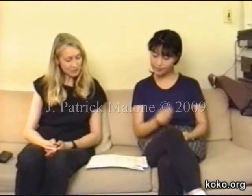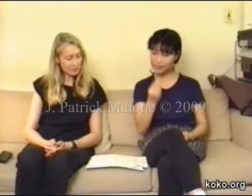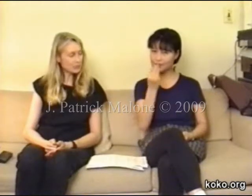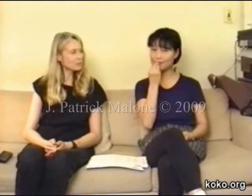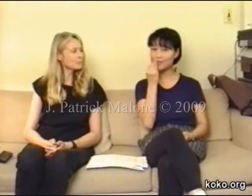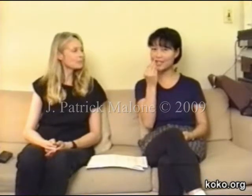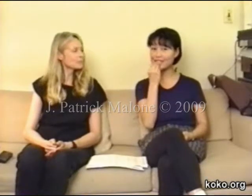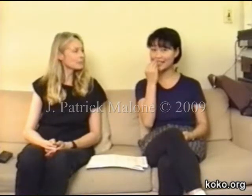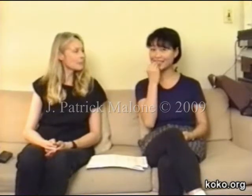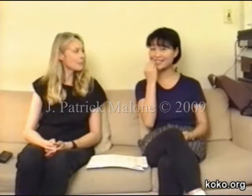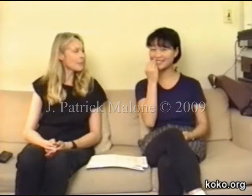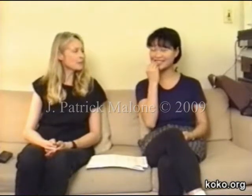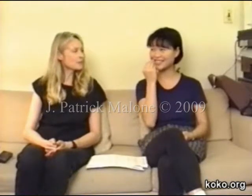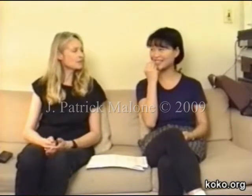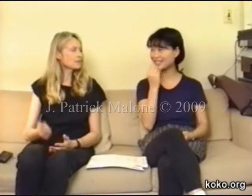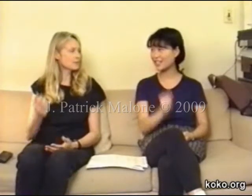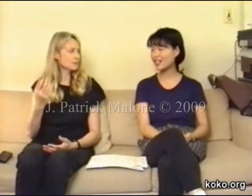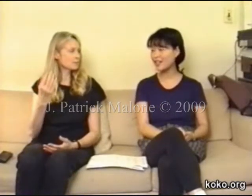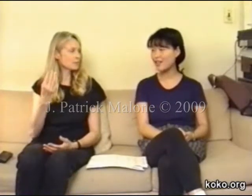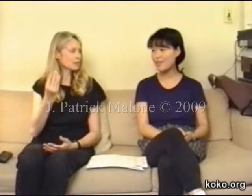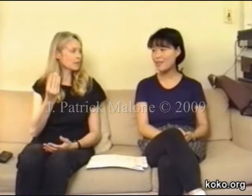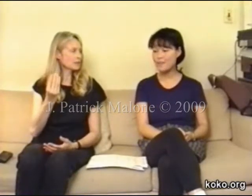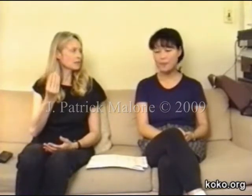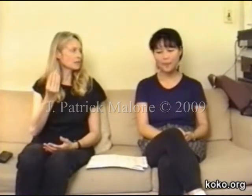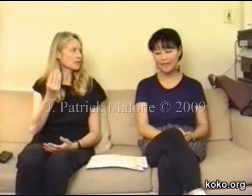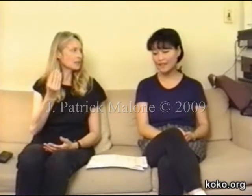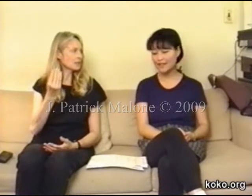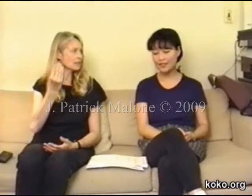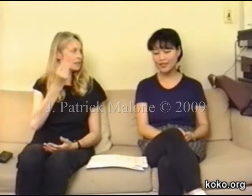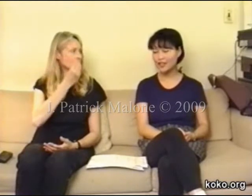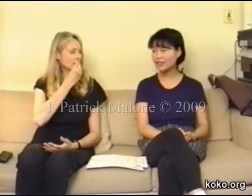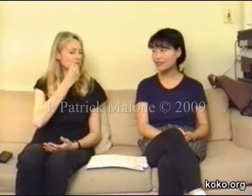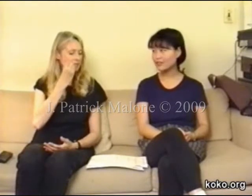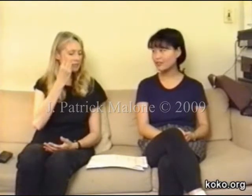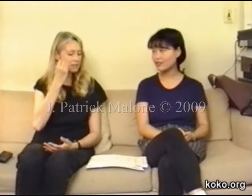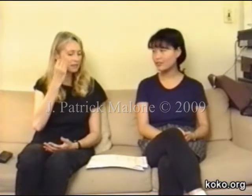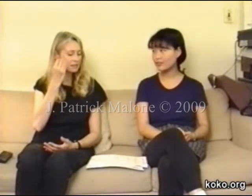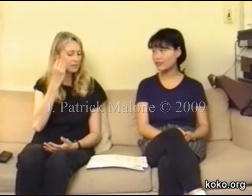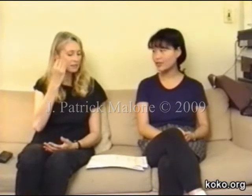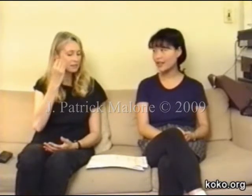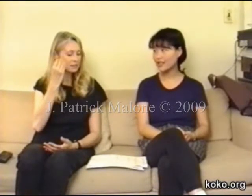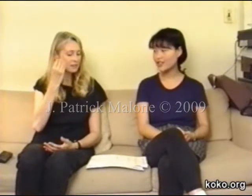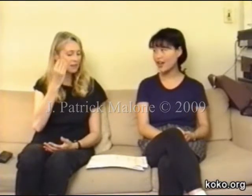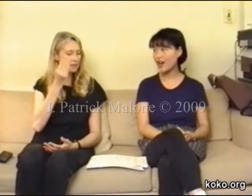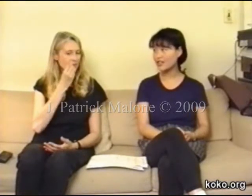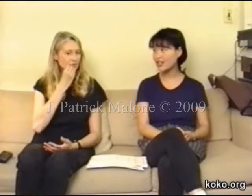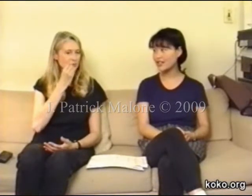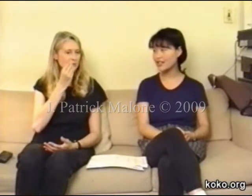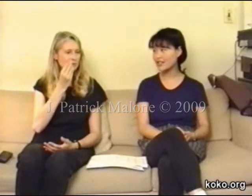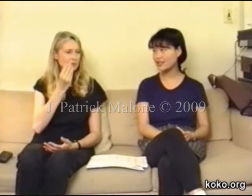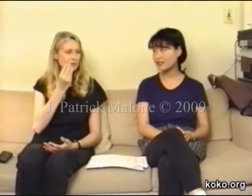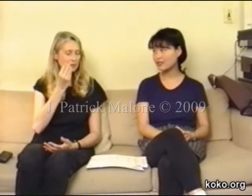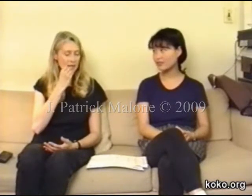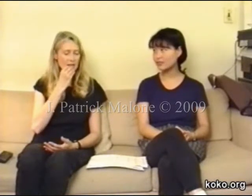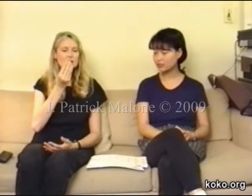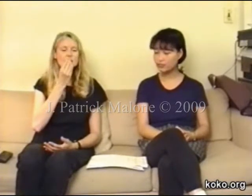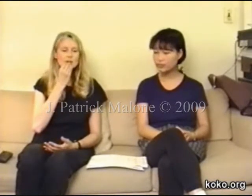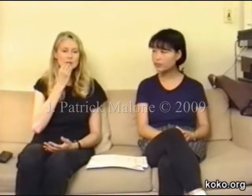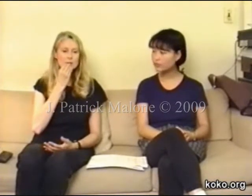food. Mm-hmm. Now, is there a difference between not really eat, just the content? Okay, Koko and